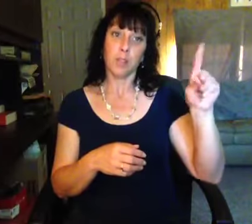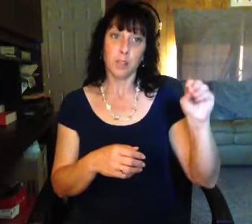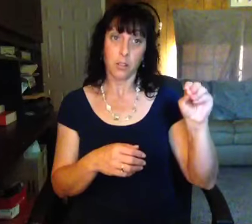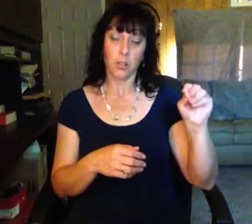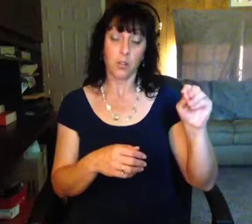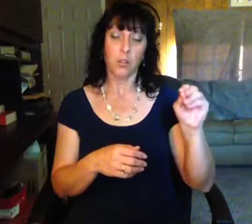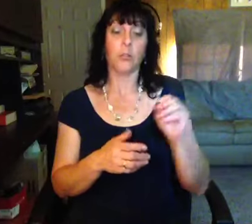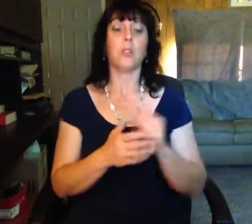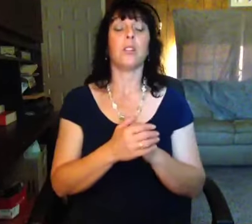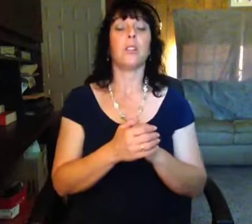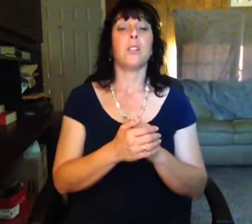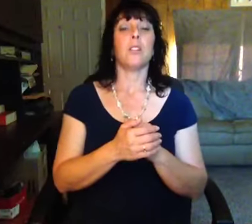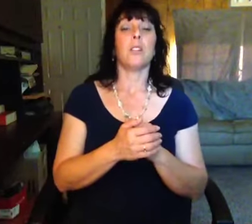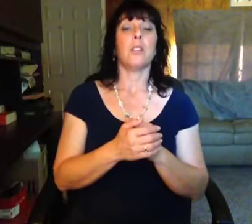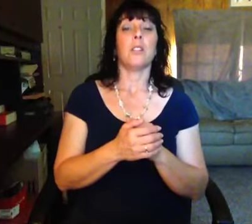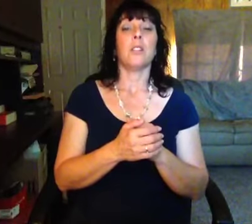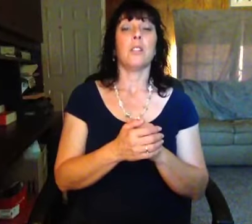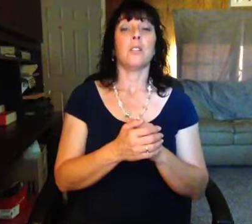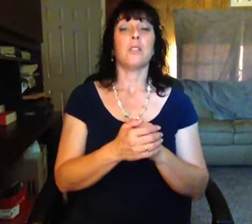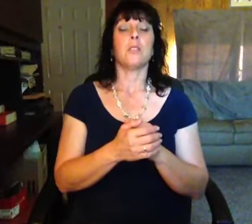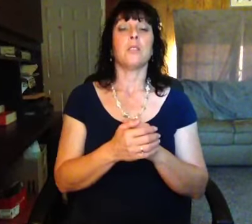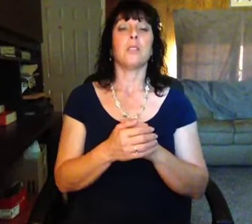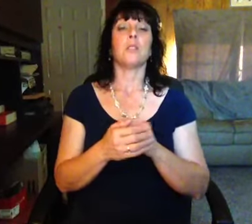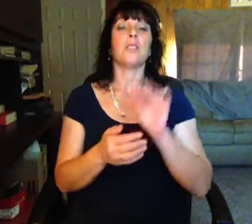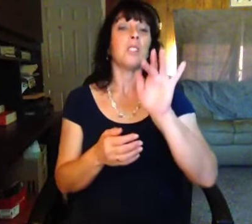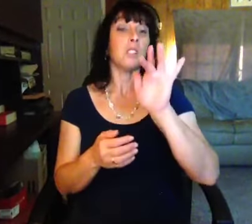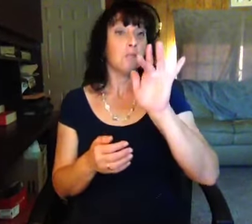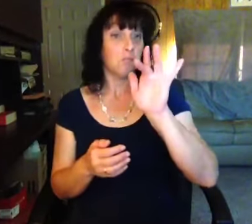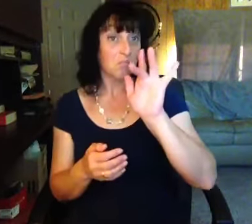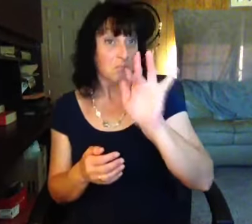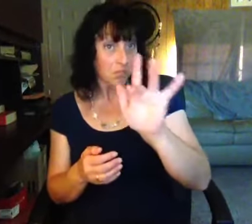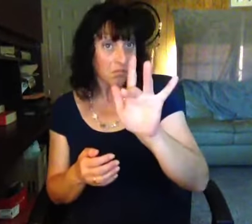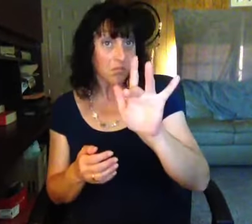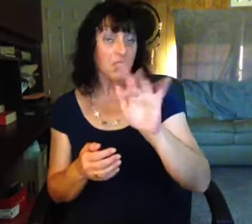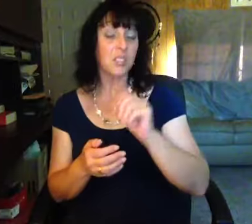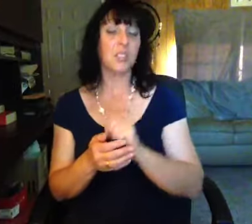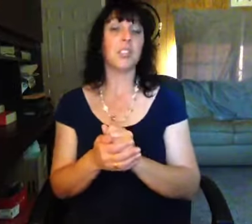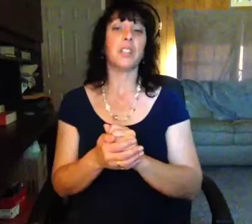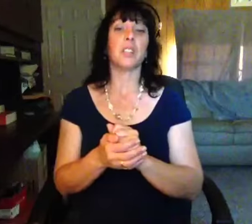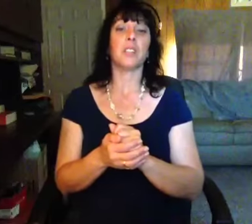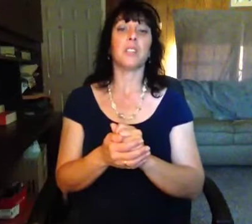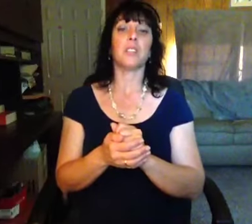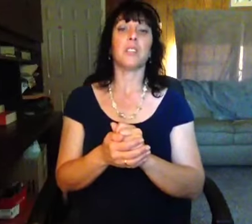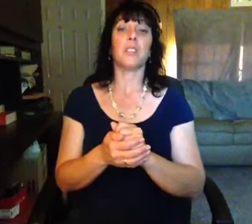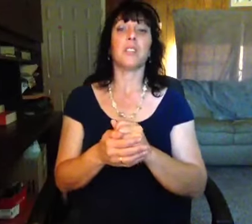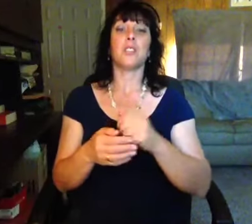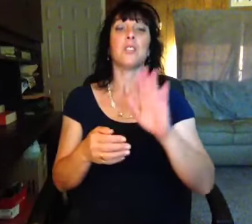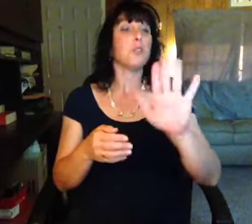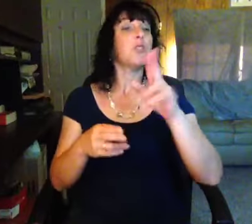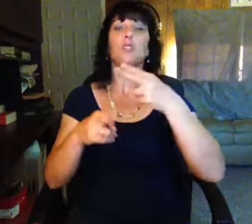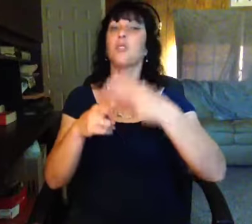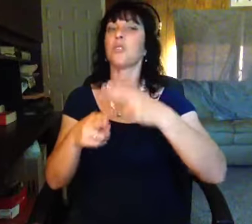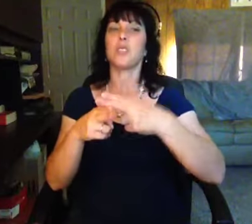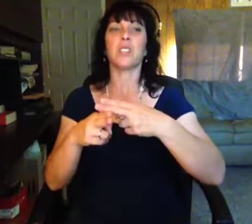to link to, you're going to sign up for your specific section, and then inside that